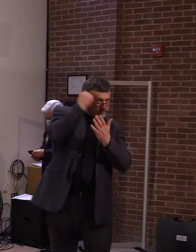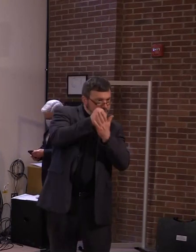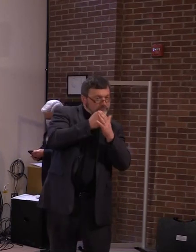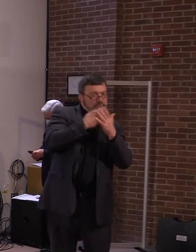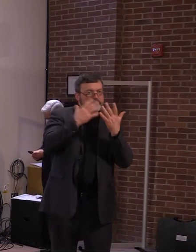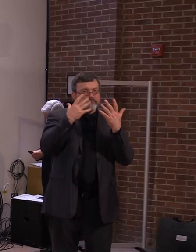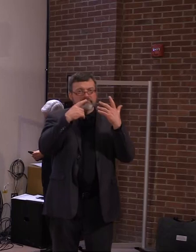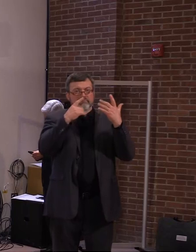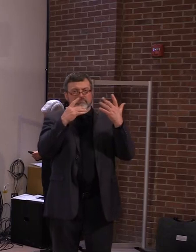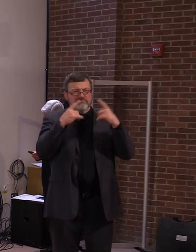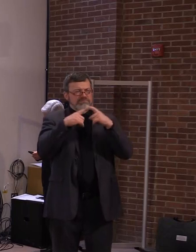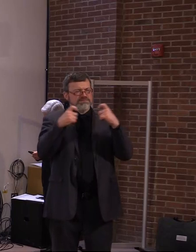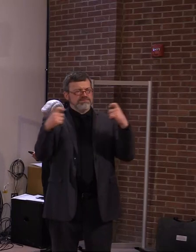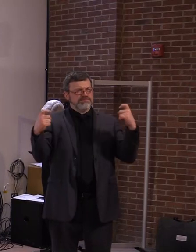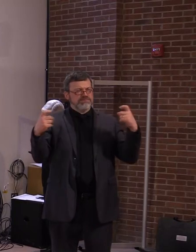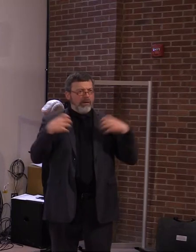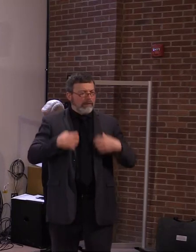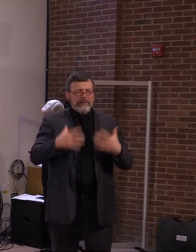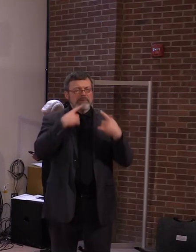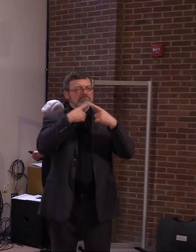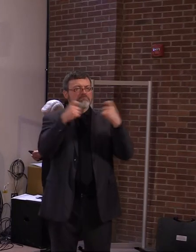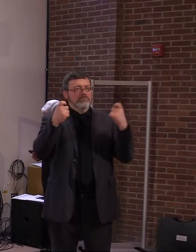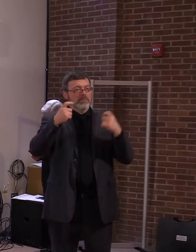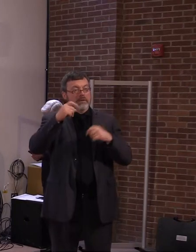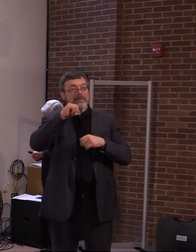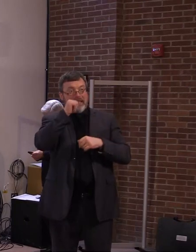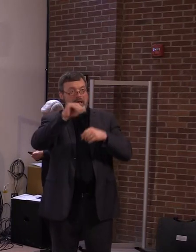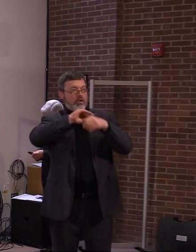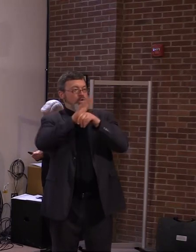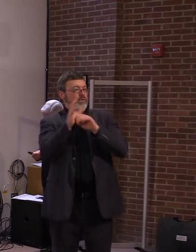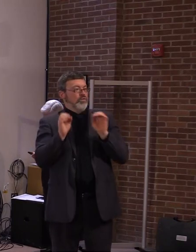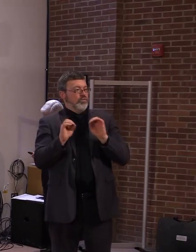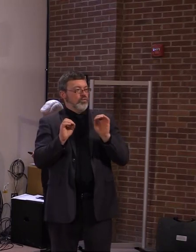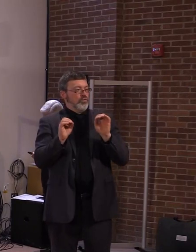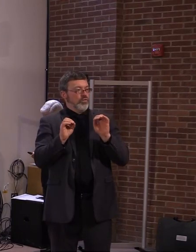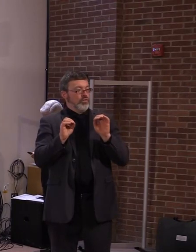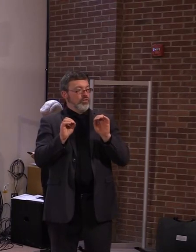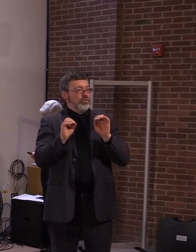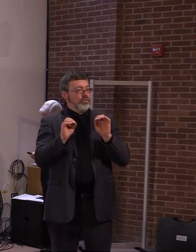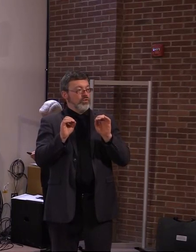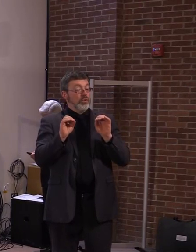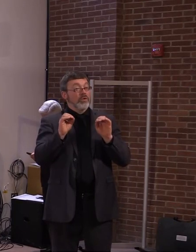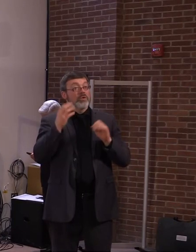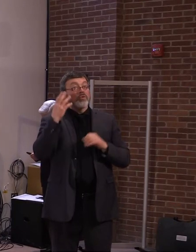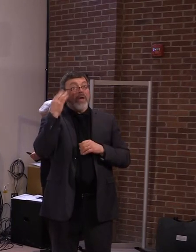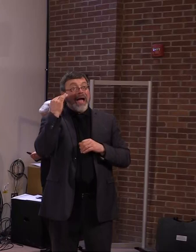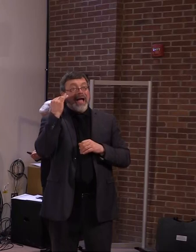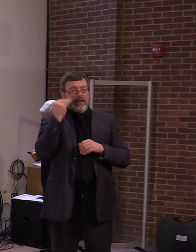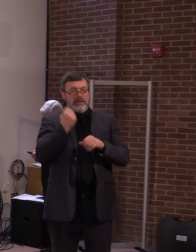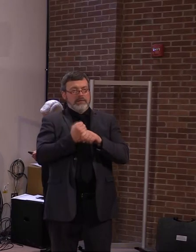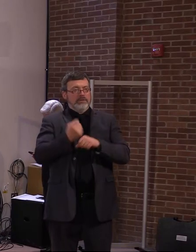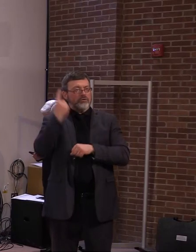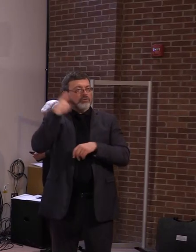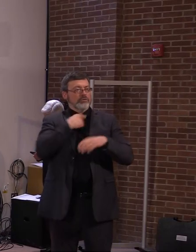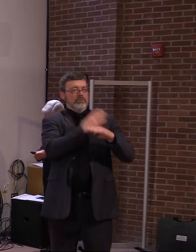thought to be due to delays in care, lack of preventive health maintenance,